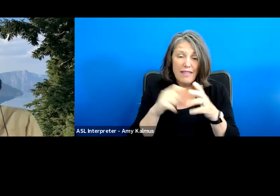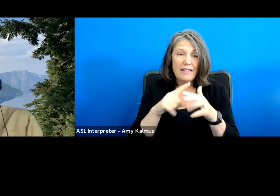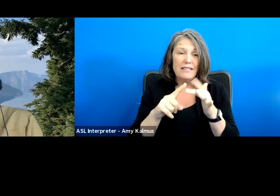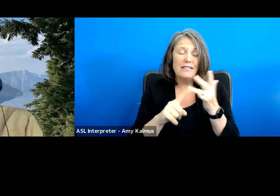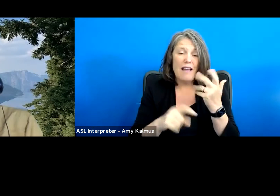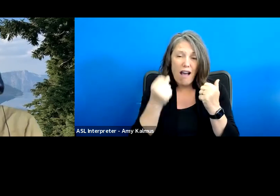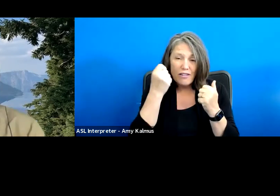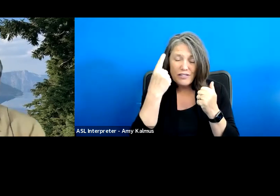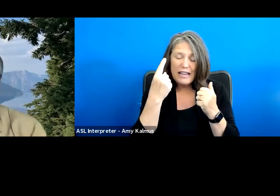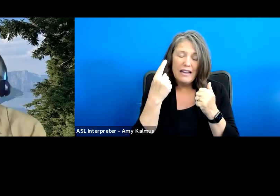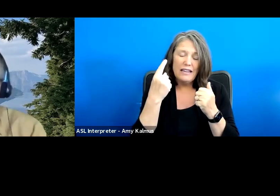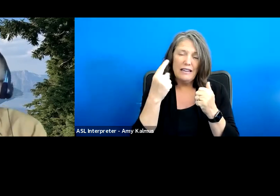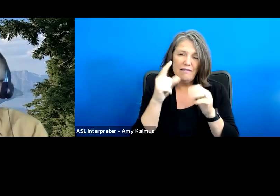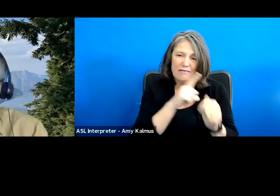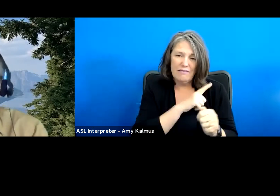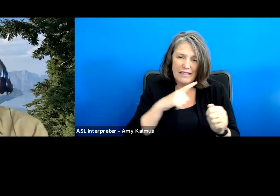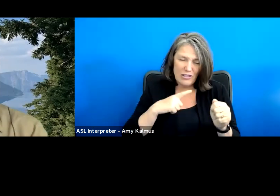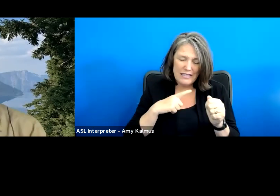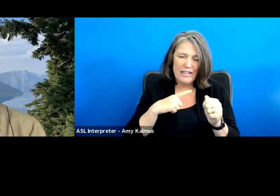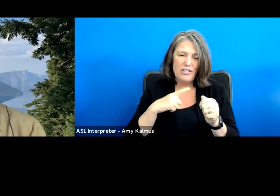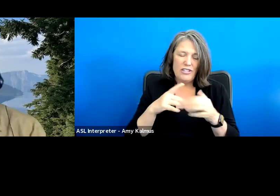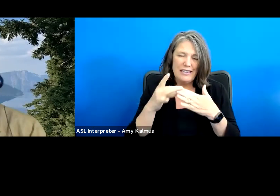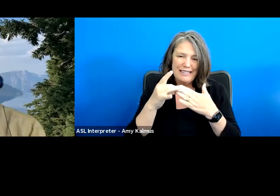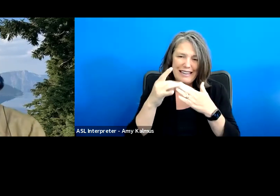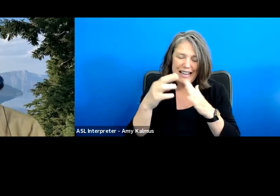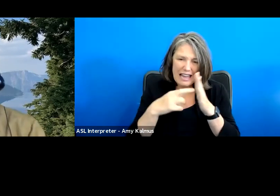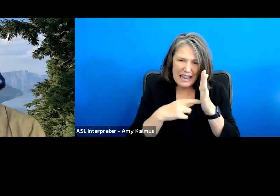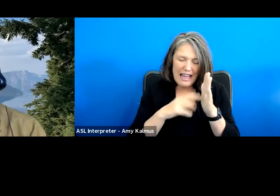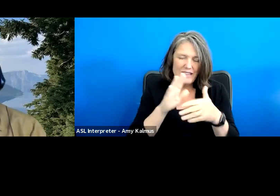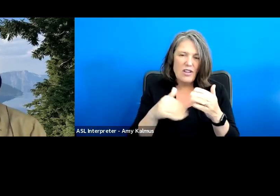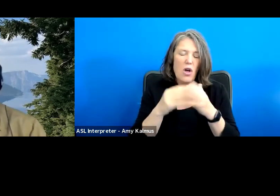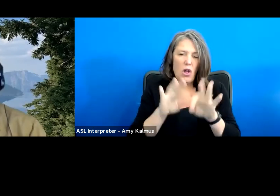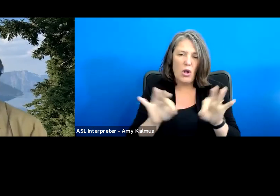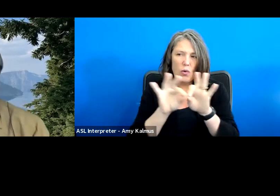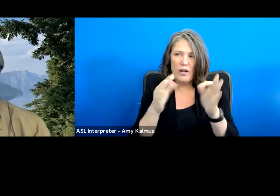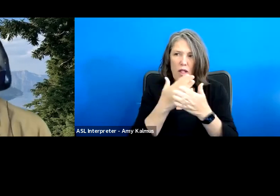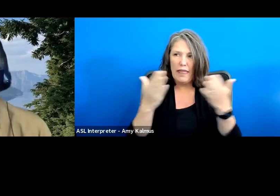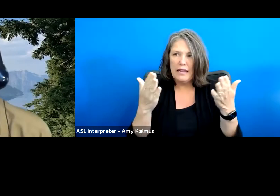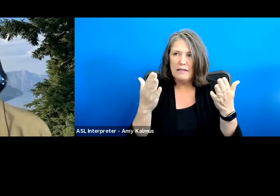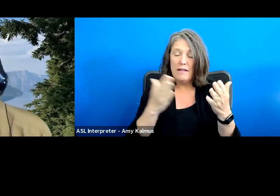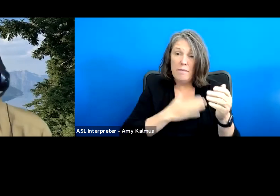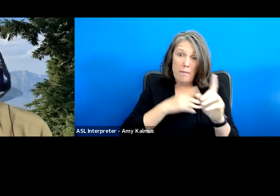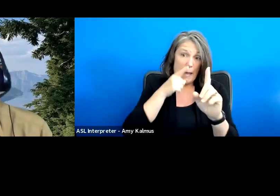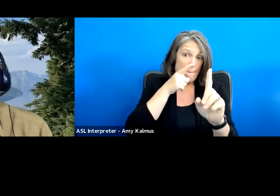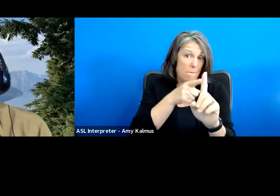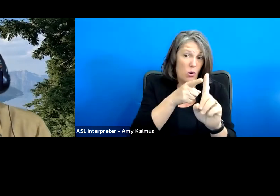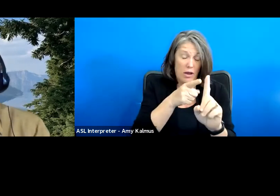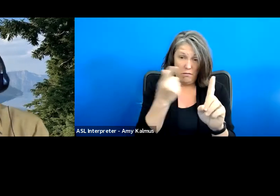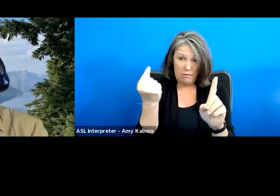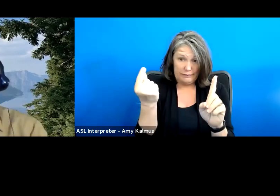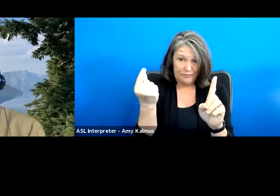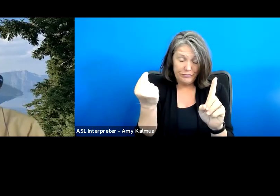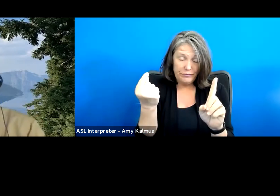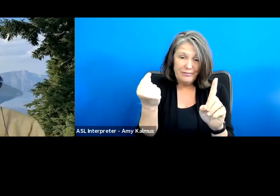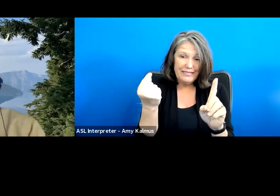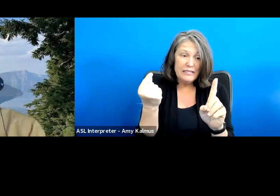legislation, the related guidelines, all critical things. The point I'm really trying to make today is in